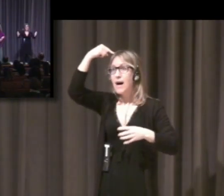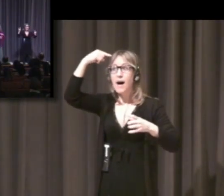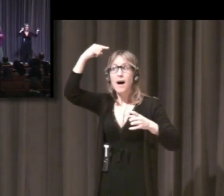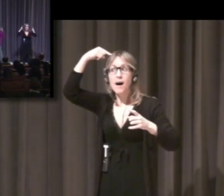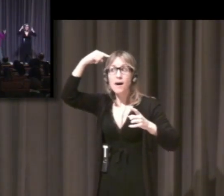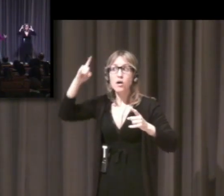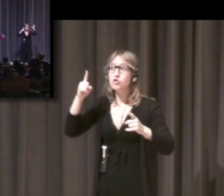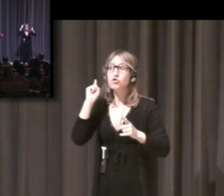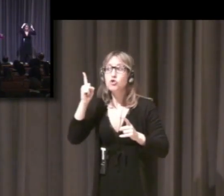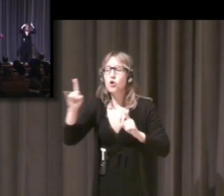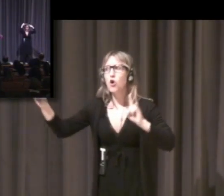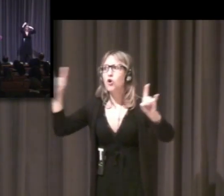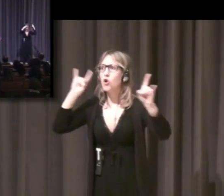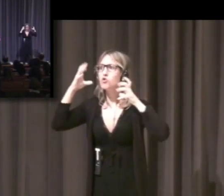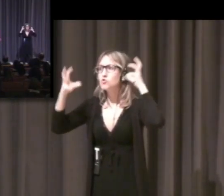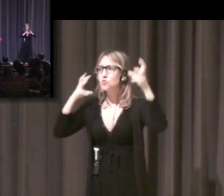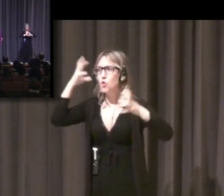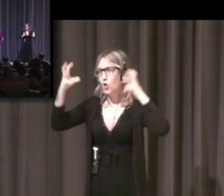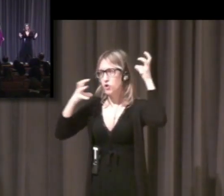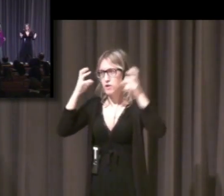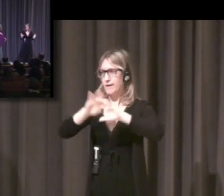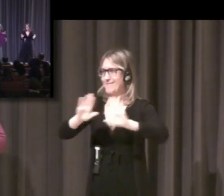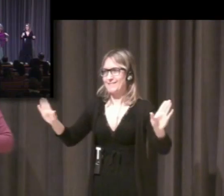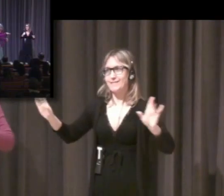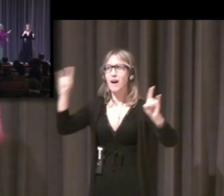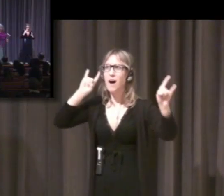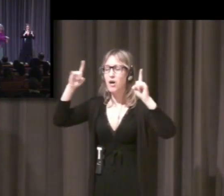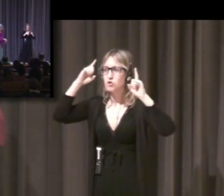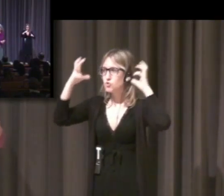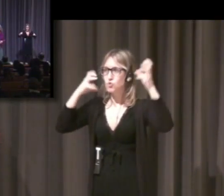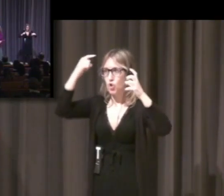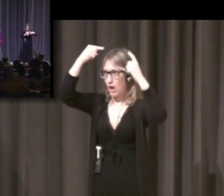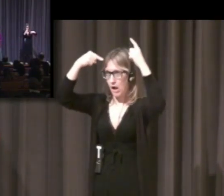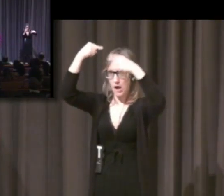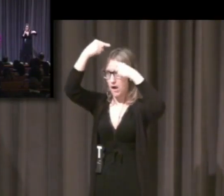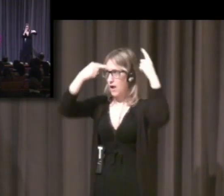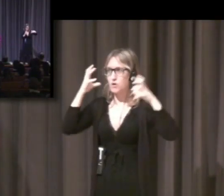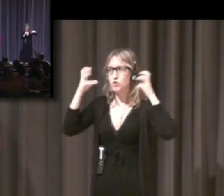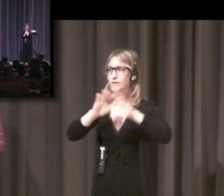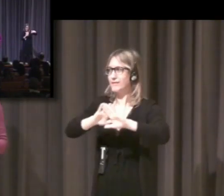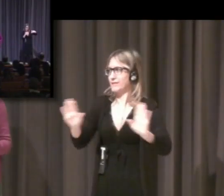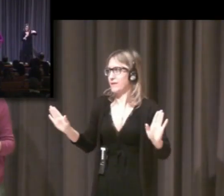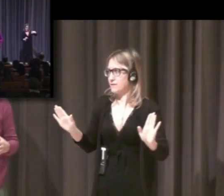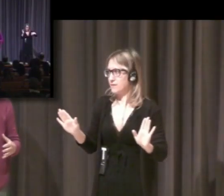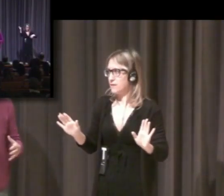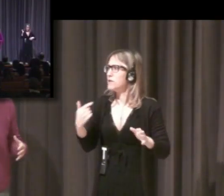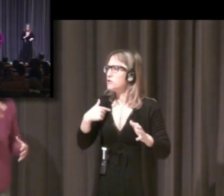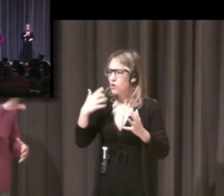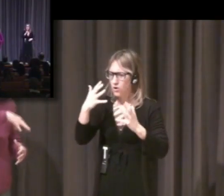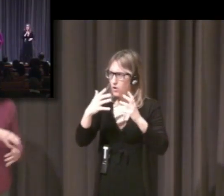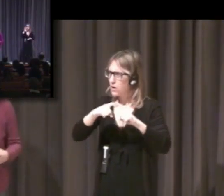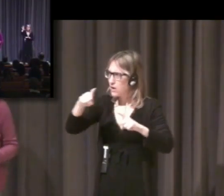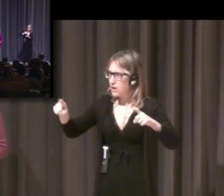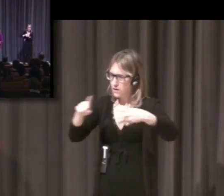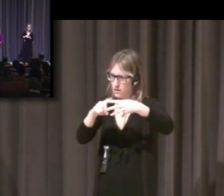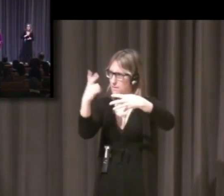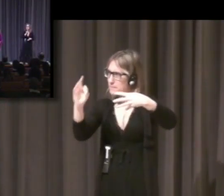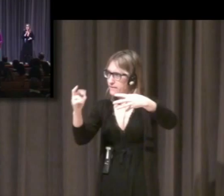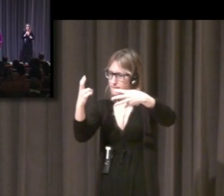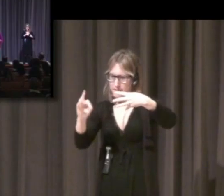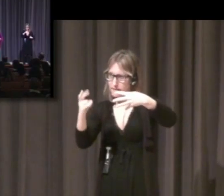Now, where did I get these figures of 20, 20, 20, 20, 20? I got them just really from